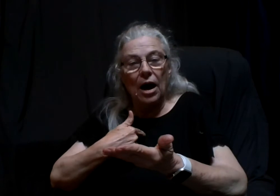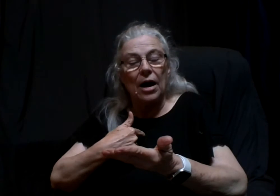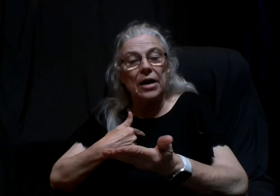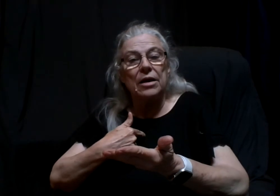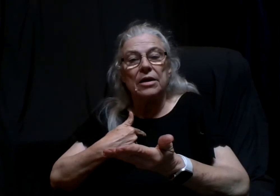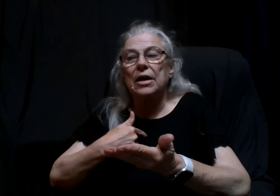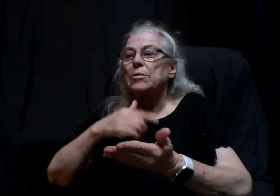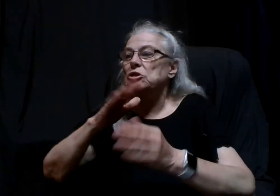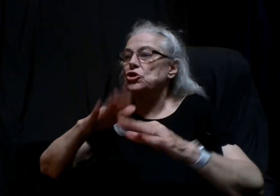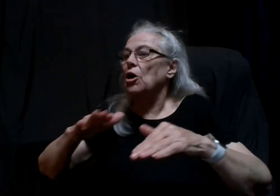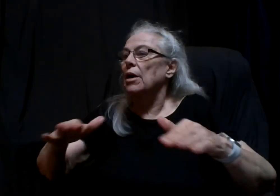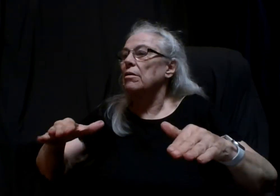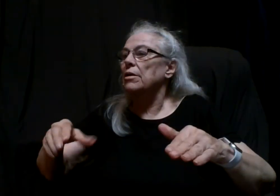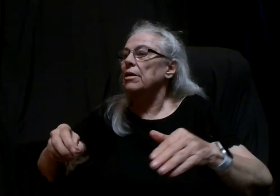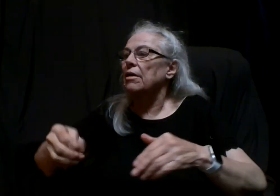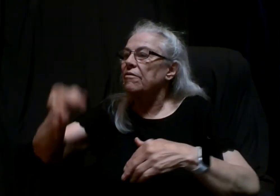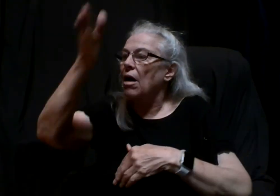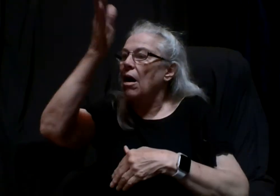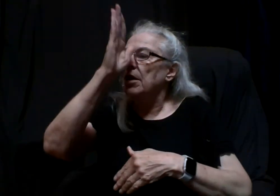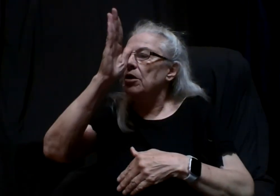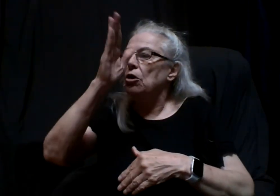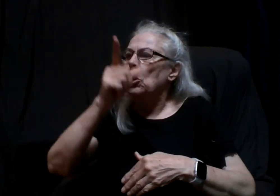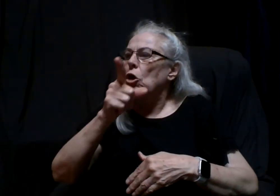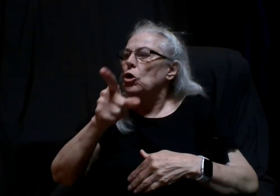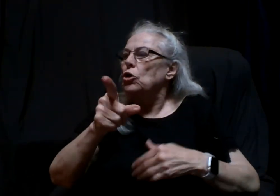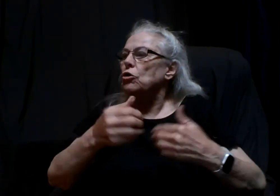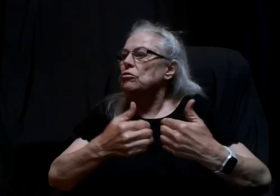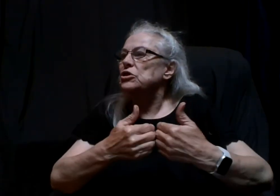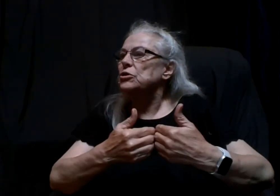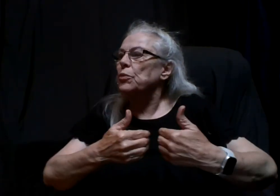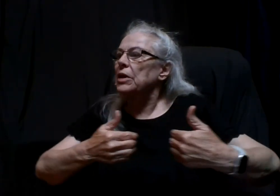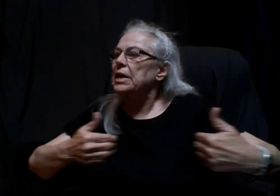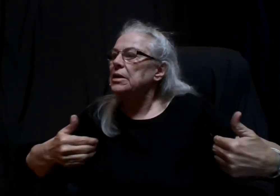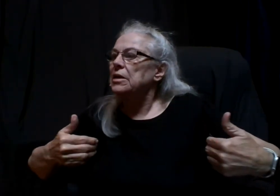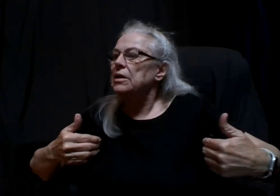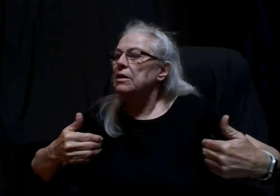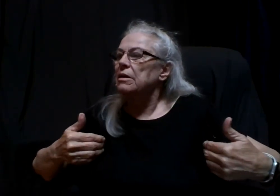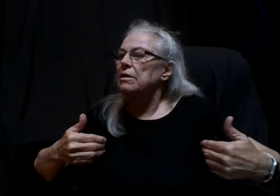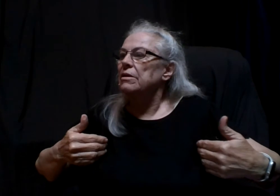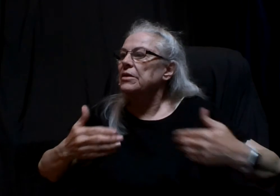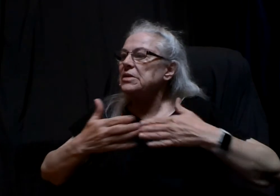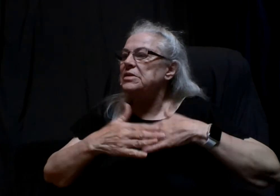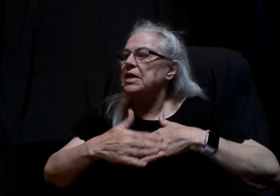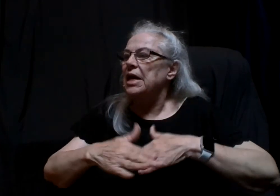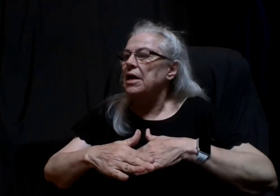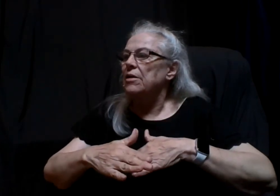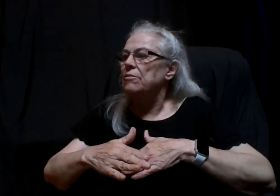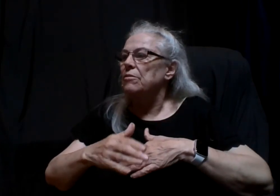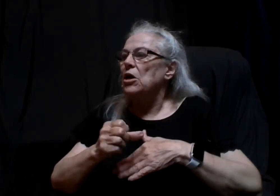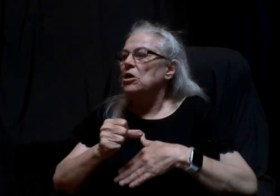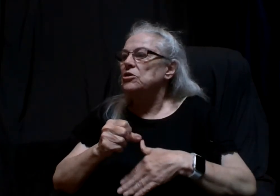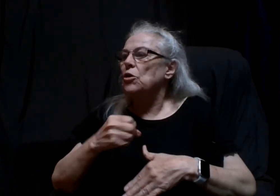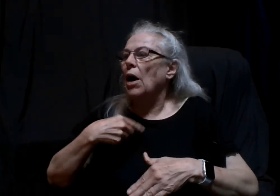I am a child of God. You split the sea so I